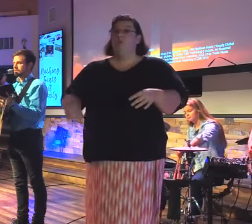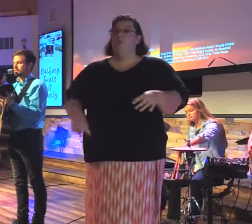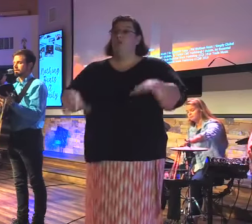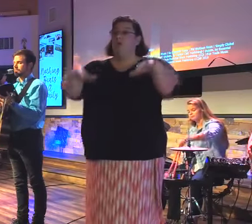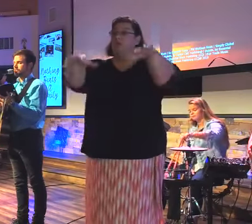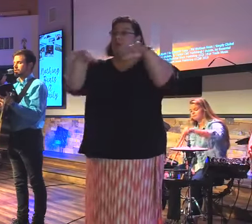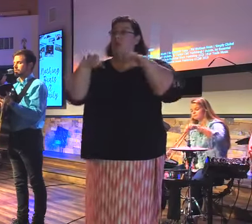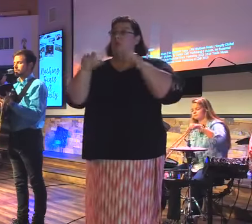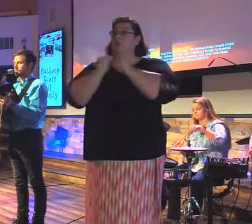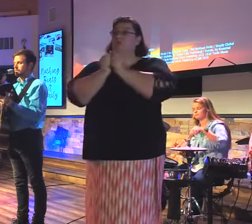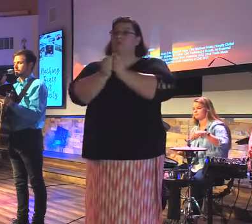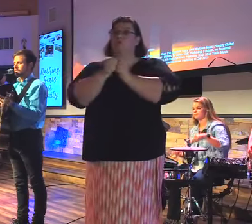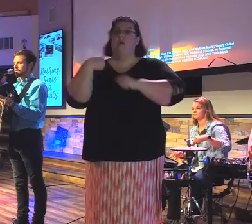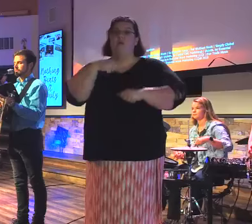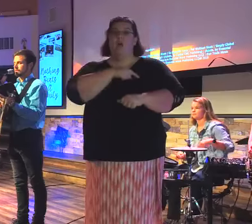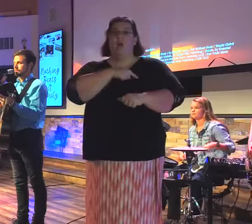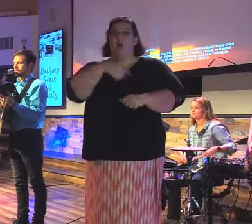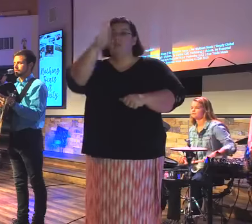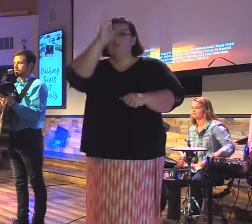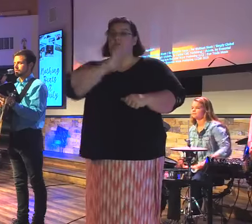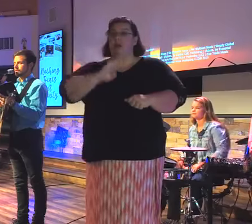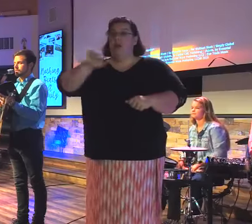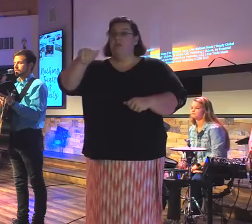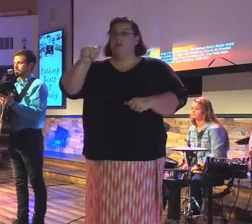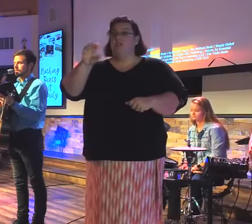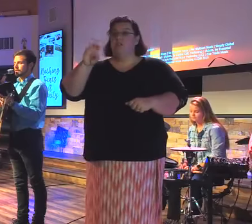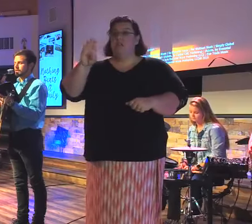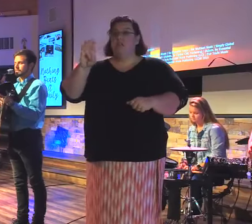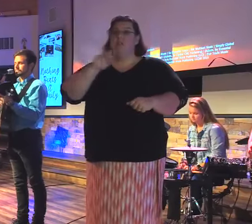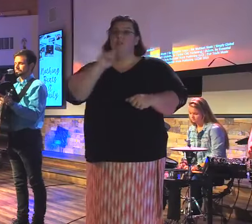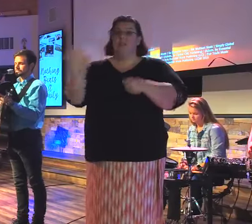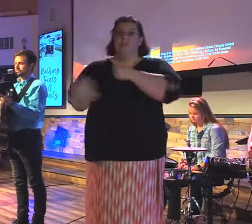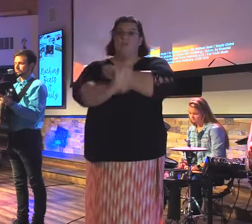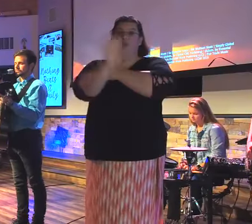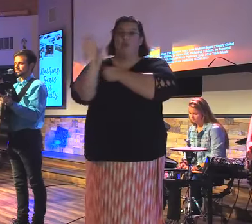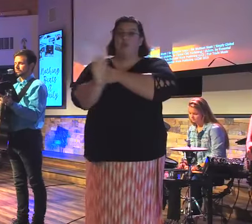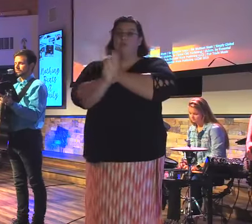us. The God of Jacob is our refuge. Selah.